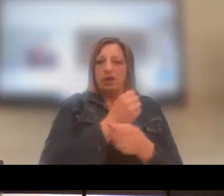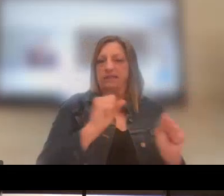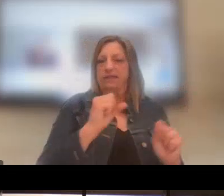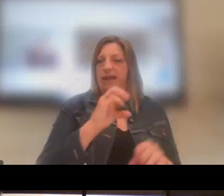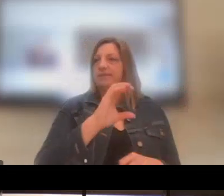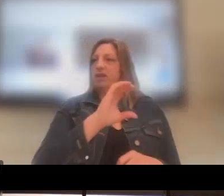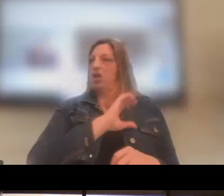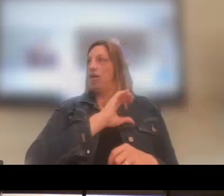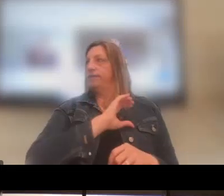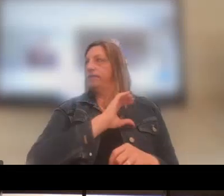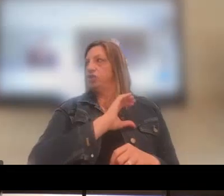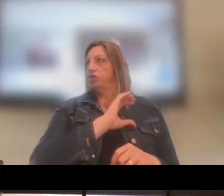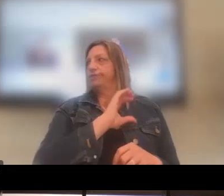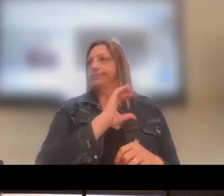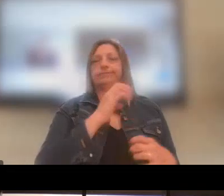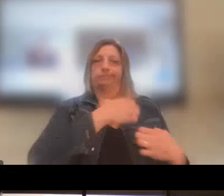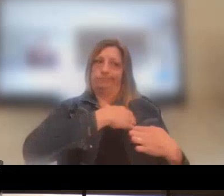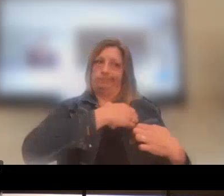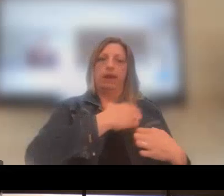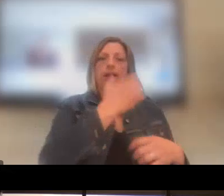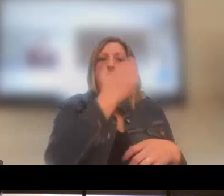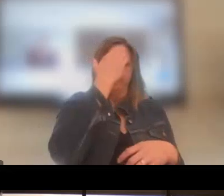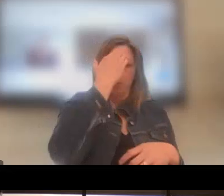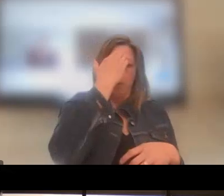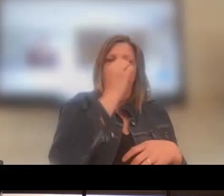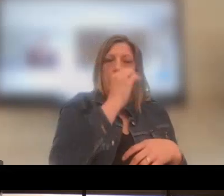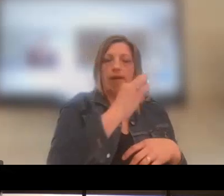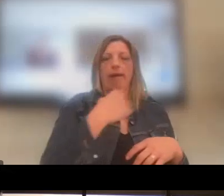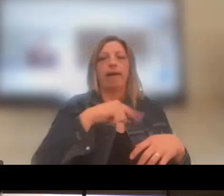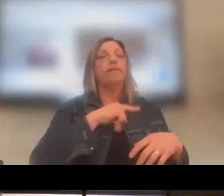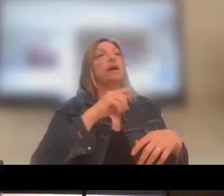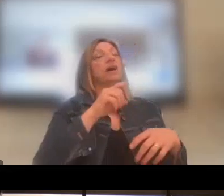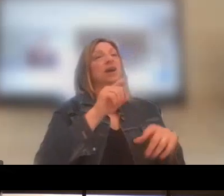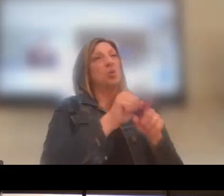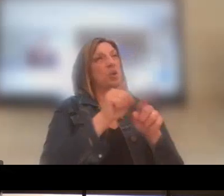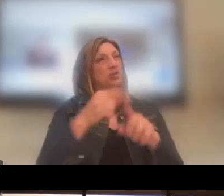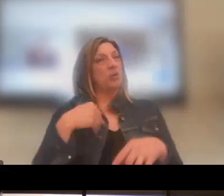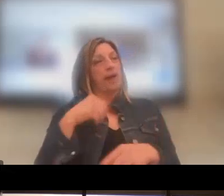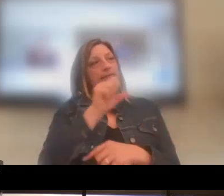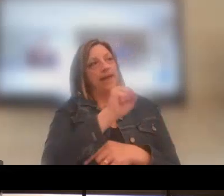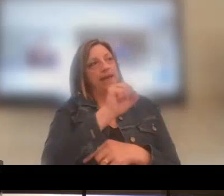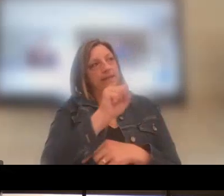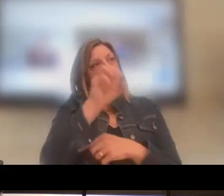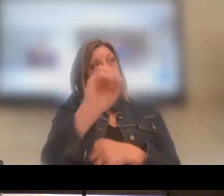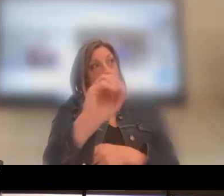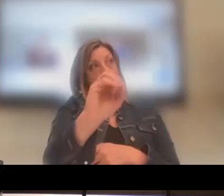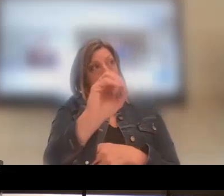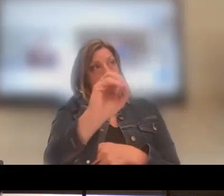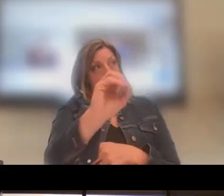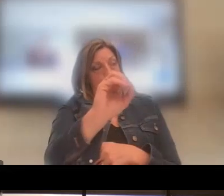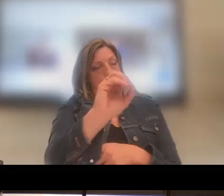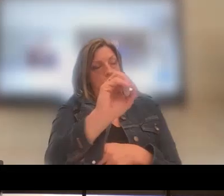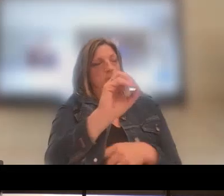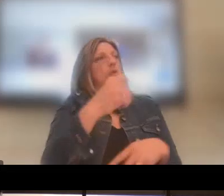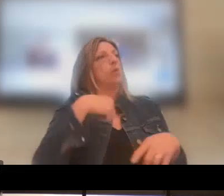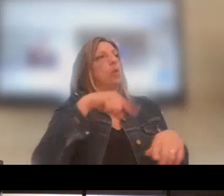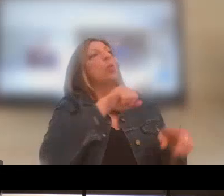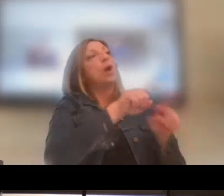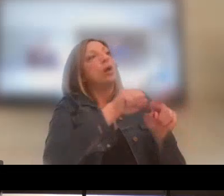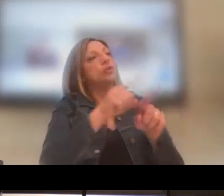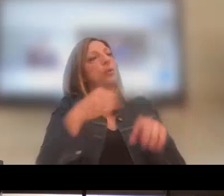recent situations with some people where, like, that we might need to have an eye for, and safety officer